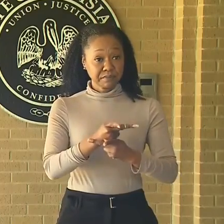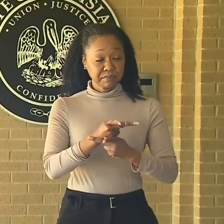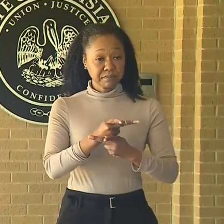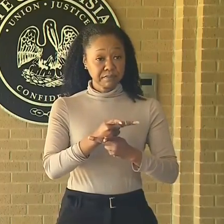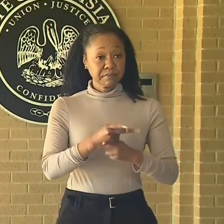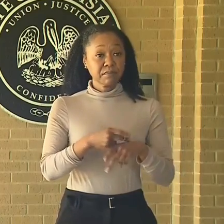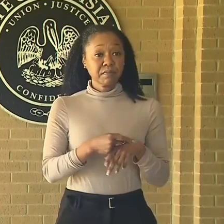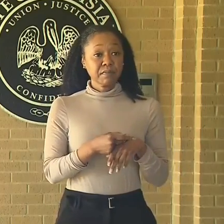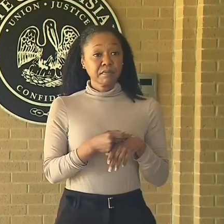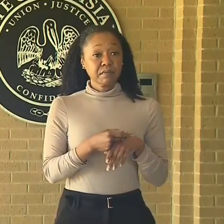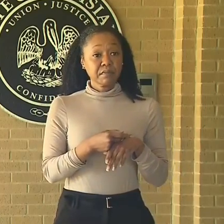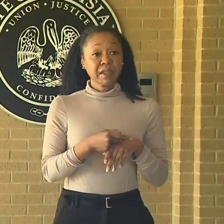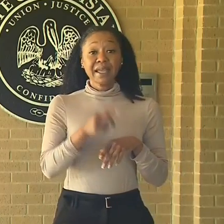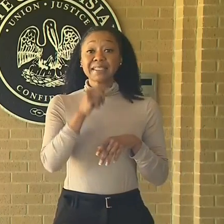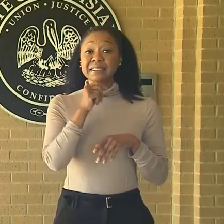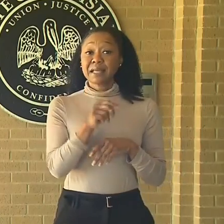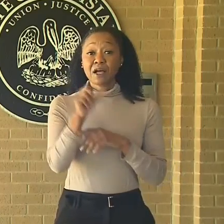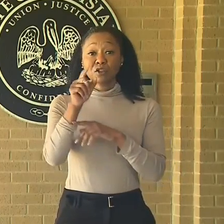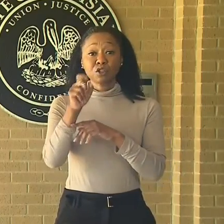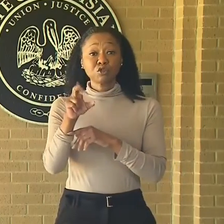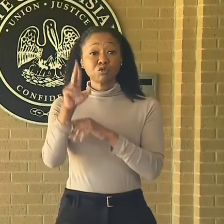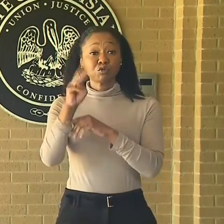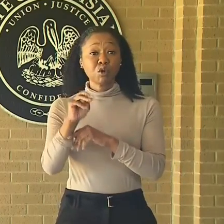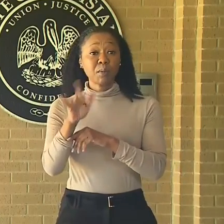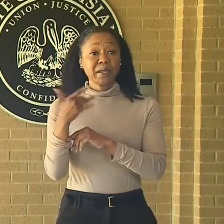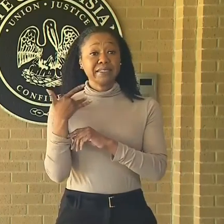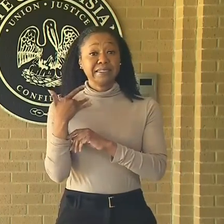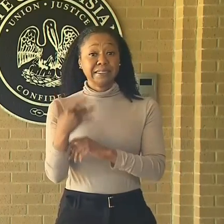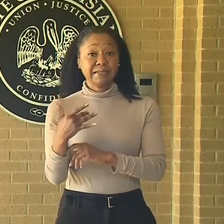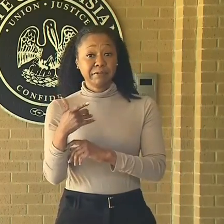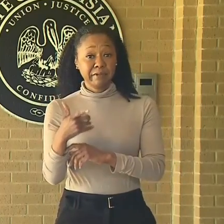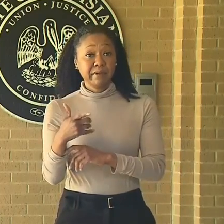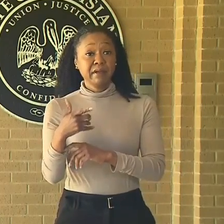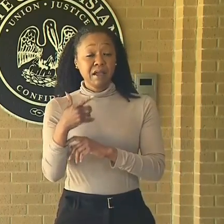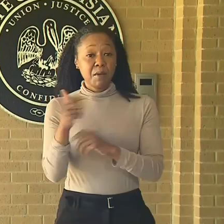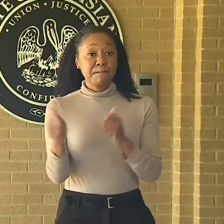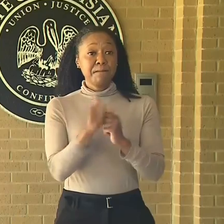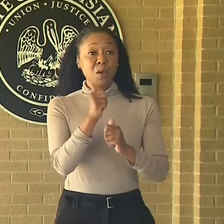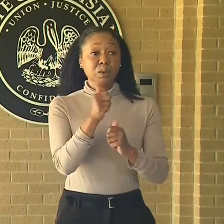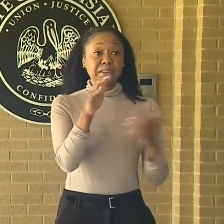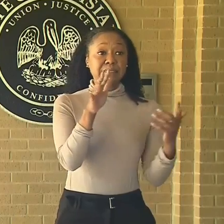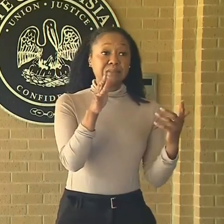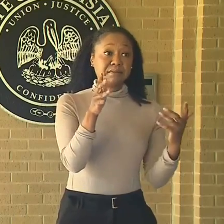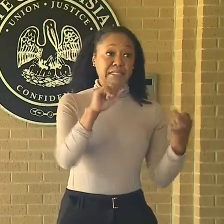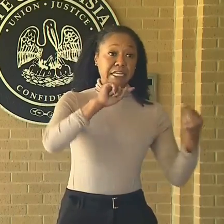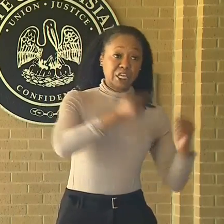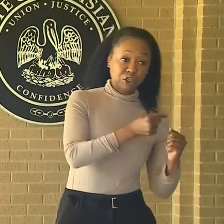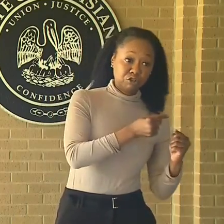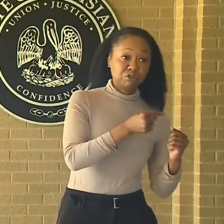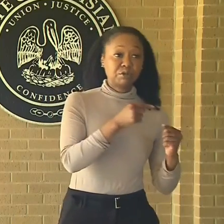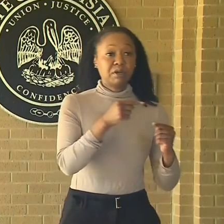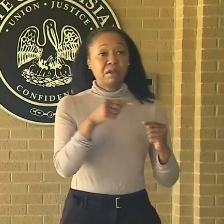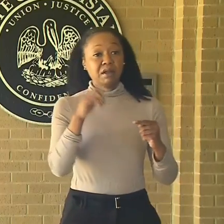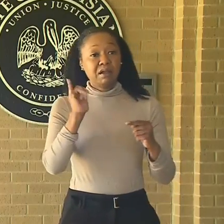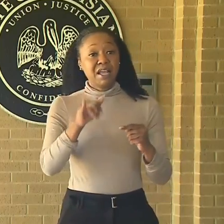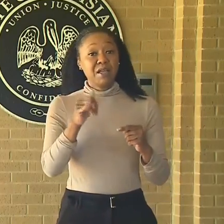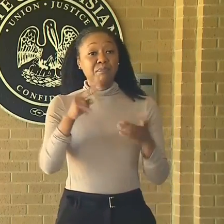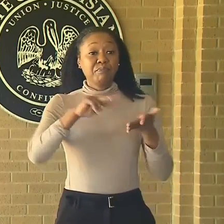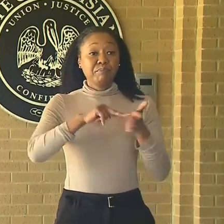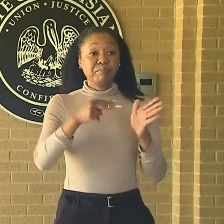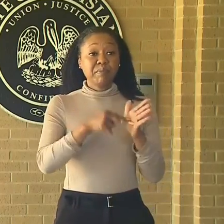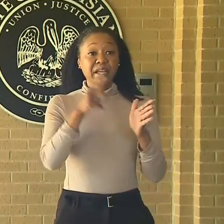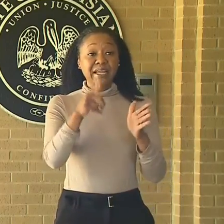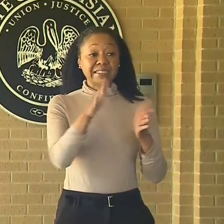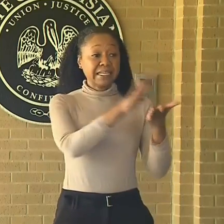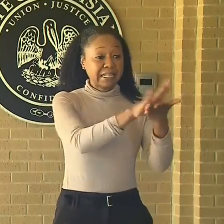enough, it isn't the storms that typically produce the most injuries and fatalities. It's the cleanup efforts, it's the use